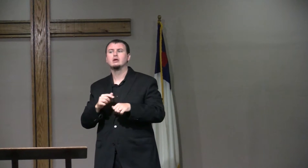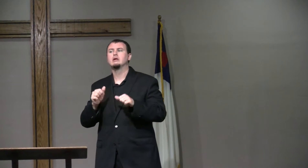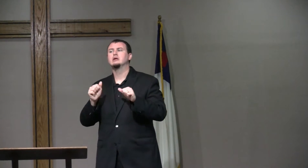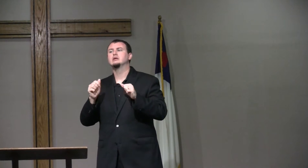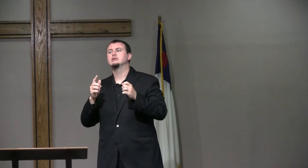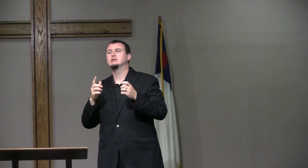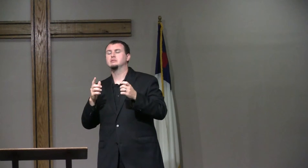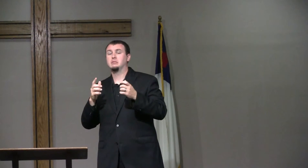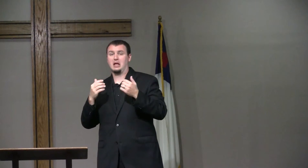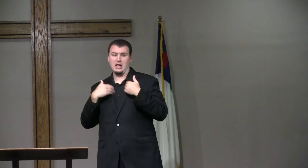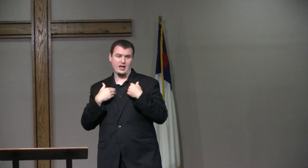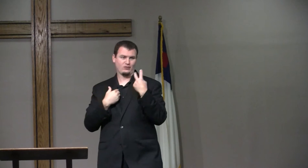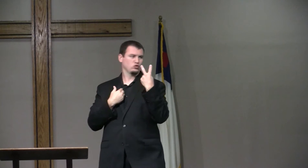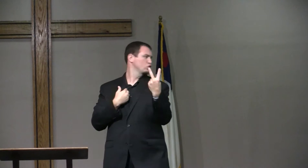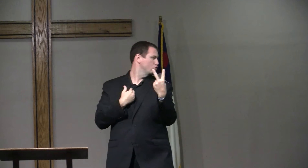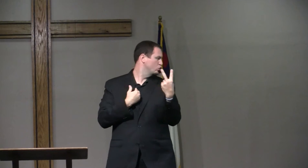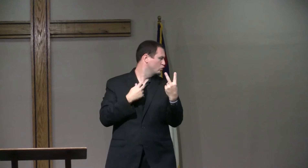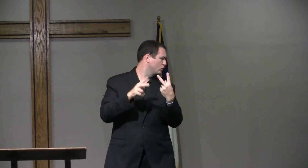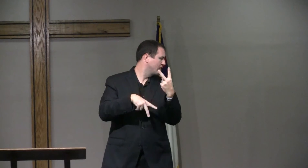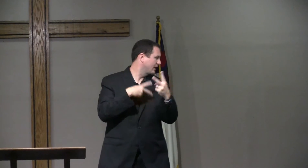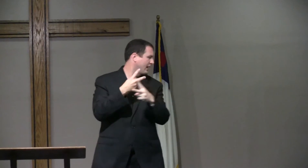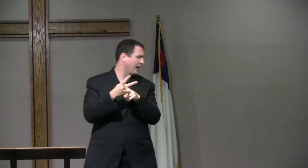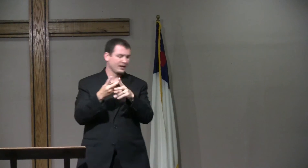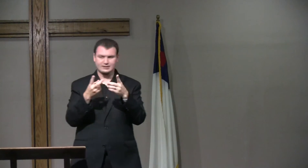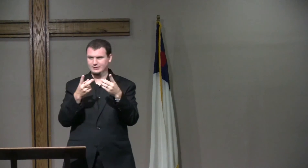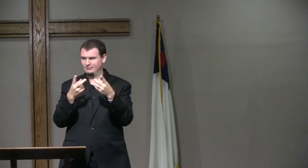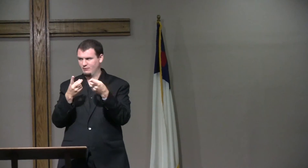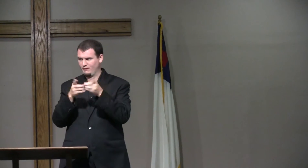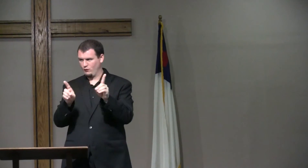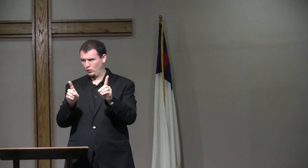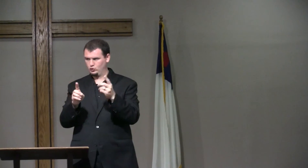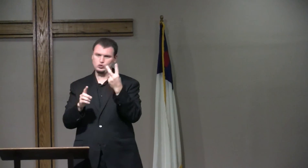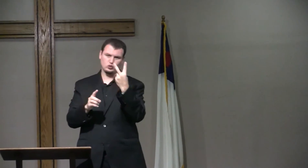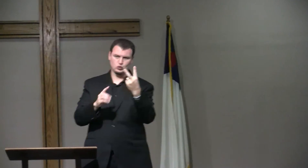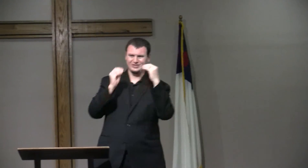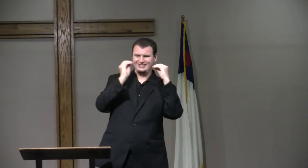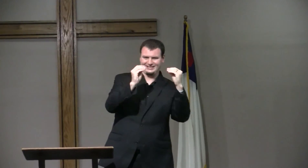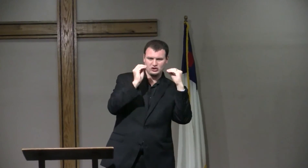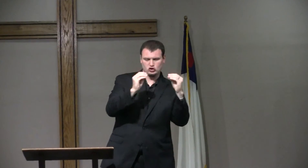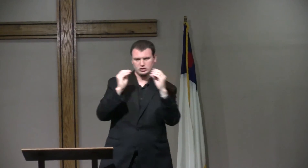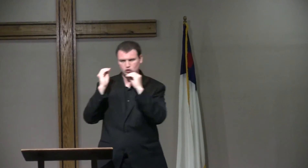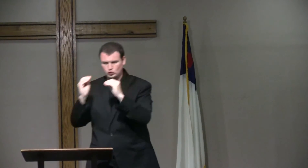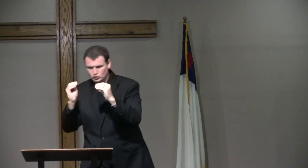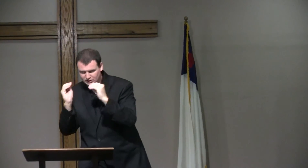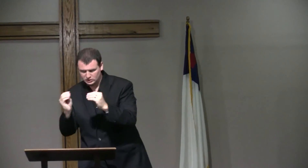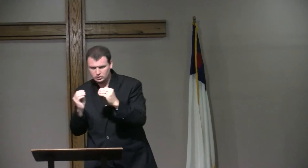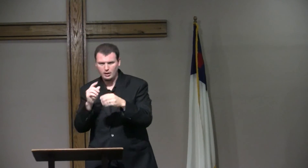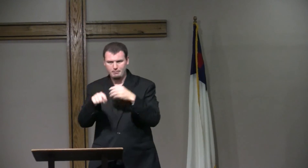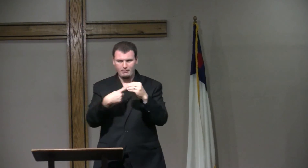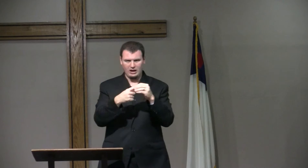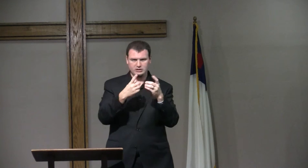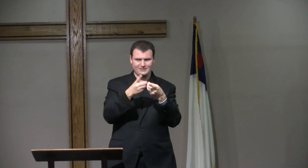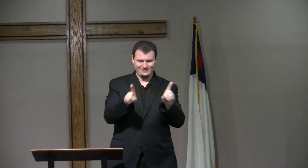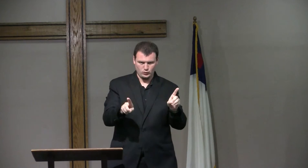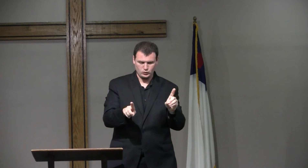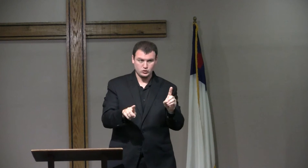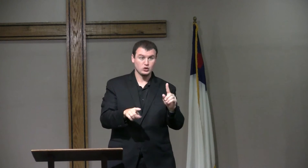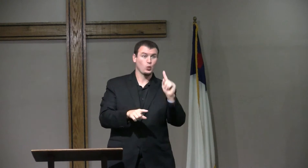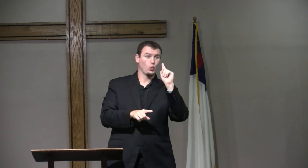Back in the Jewish time, there were two different teachings about divorce.